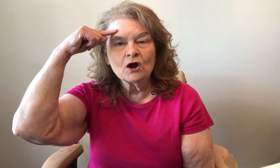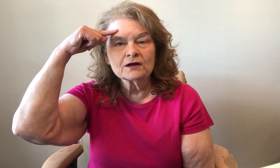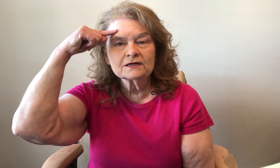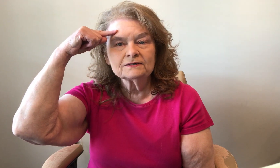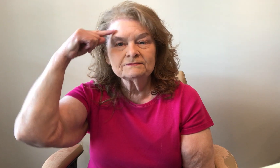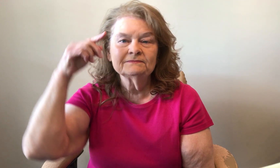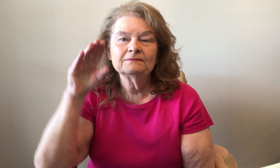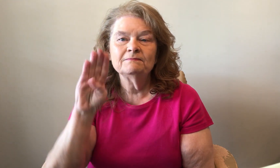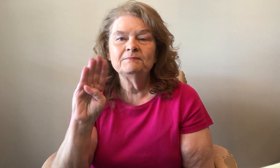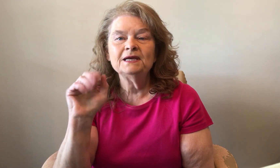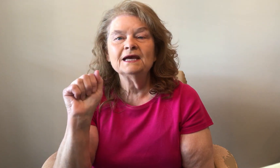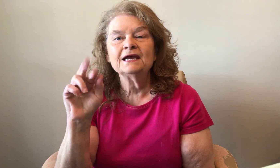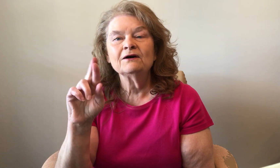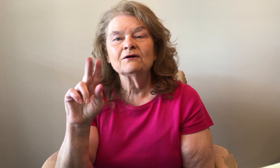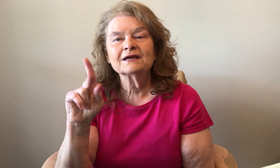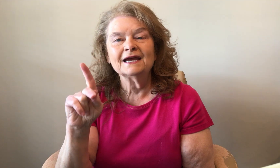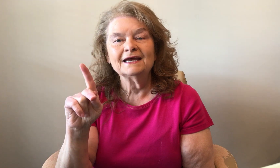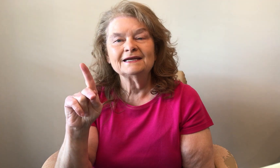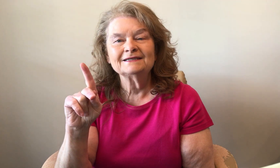bark, B-A-R-K.